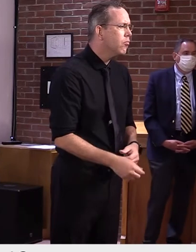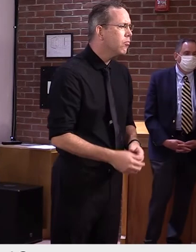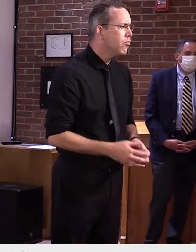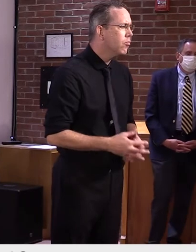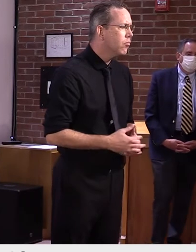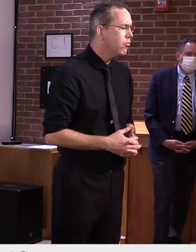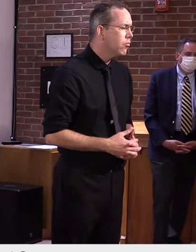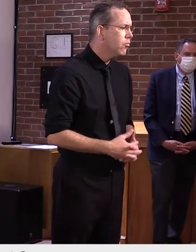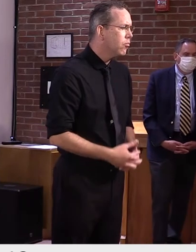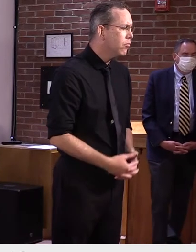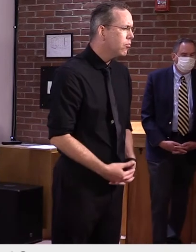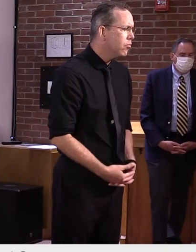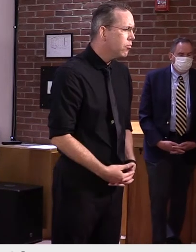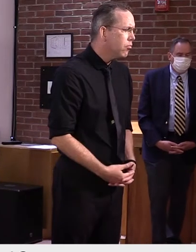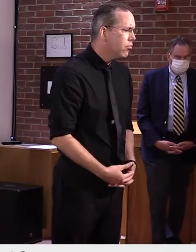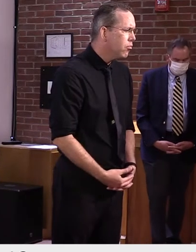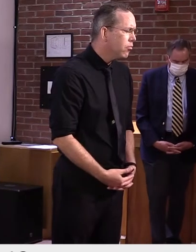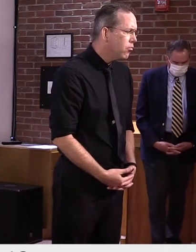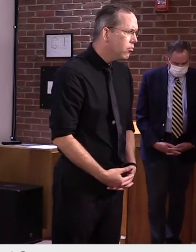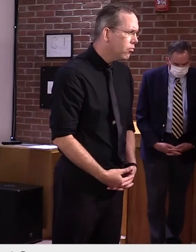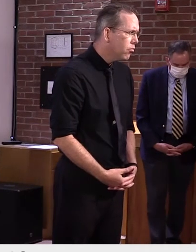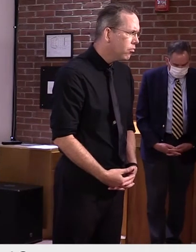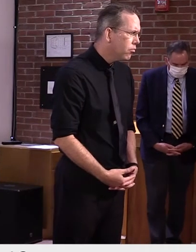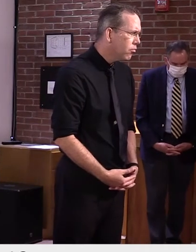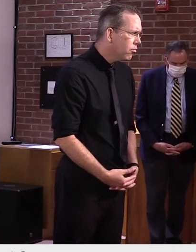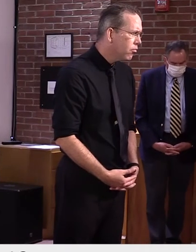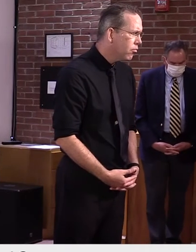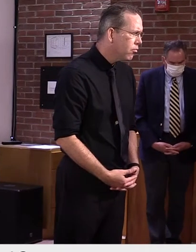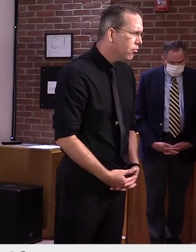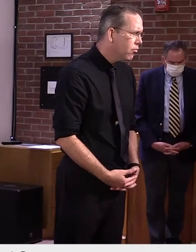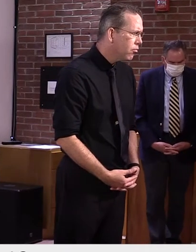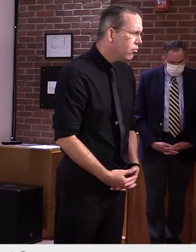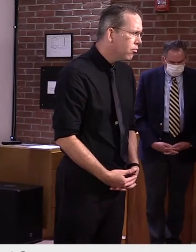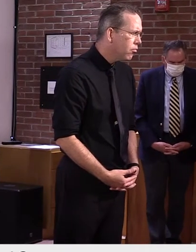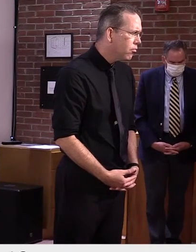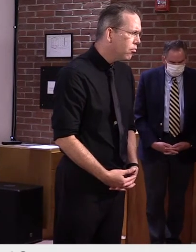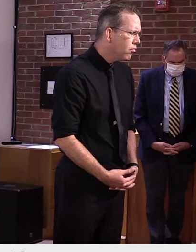that is um if a person receives a uh